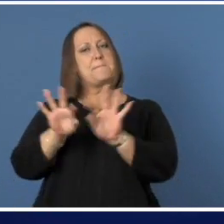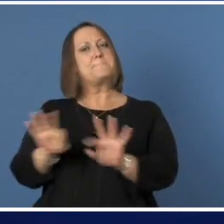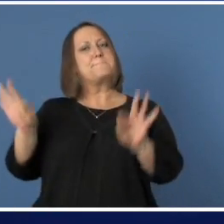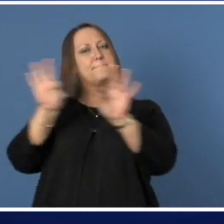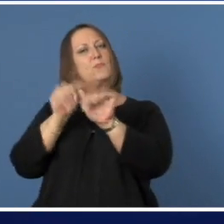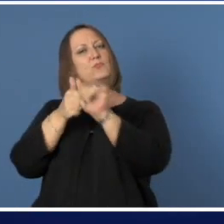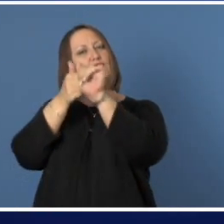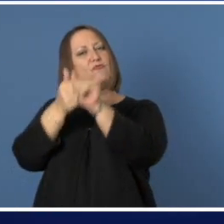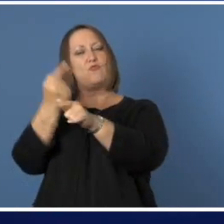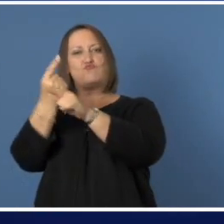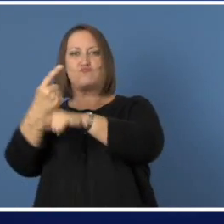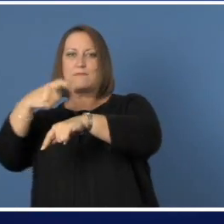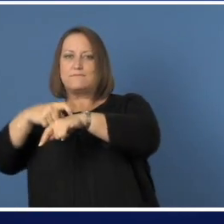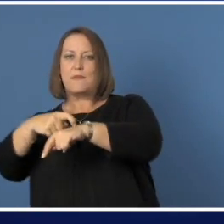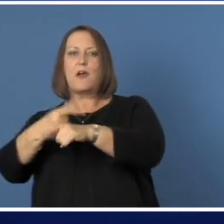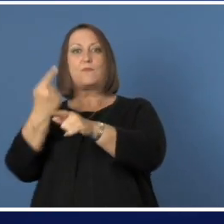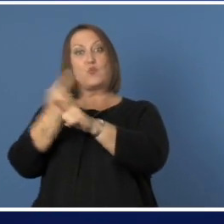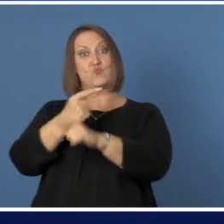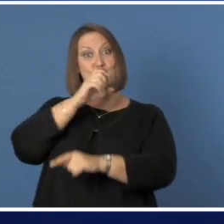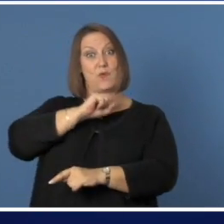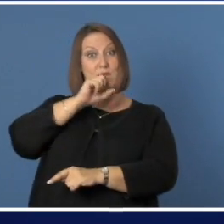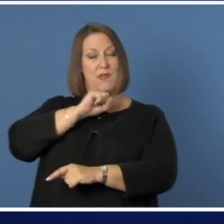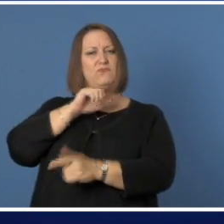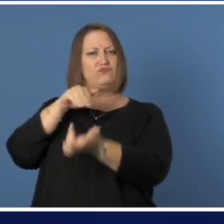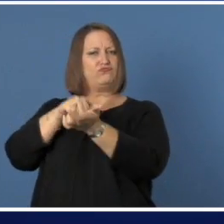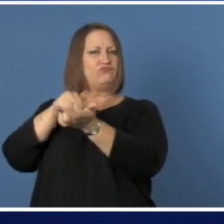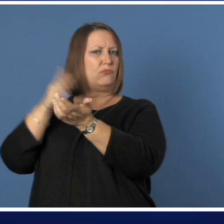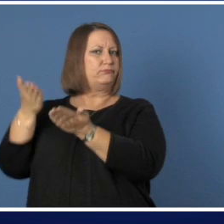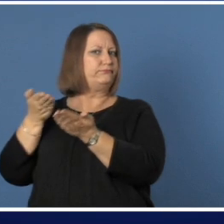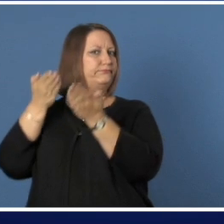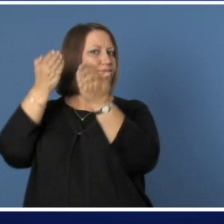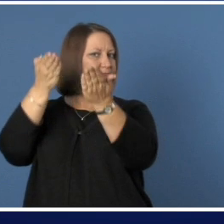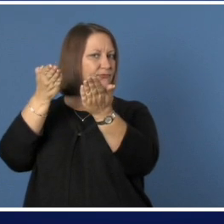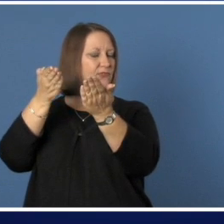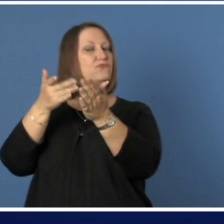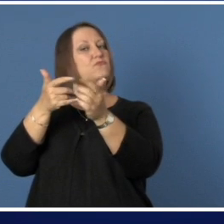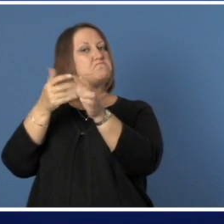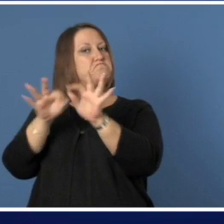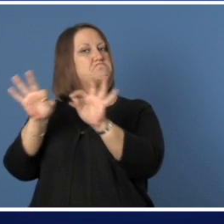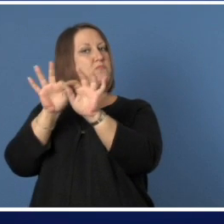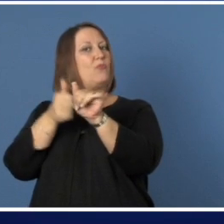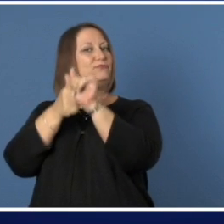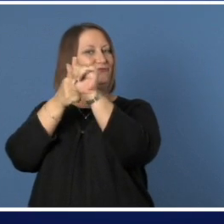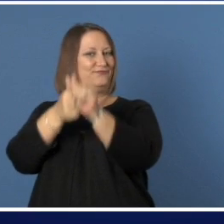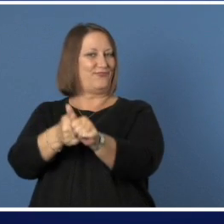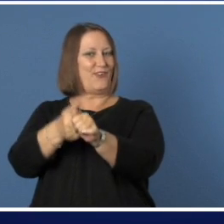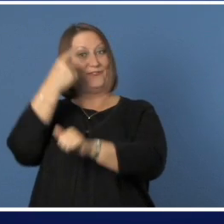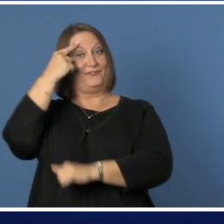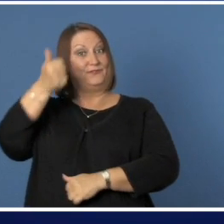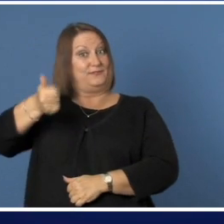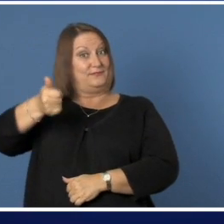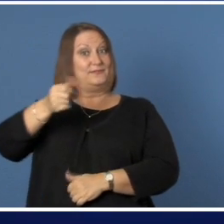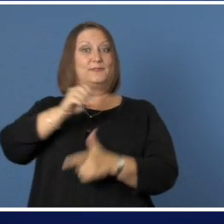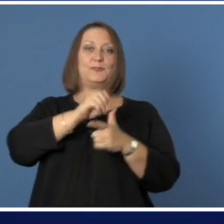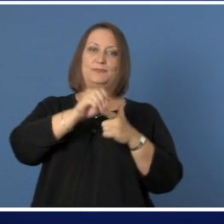Make sure to keep your recommended vaccinations, as well as your children's, up to date